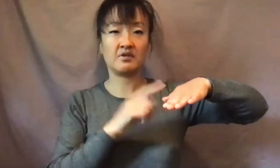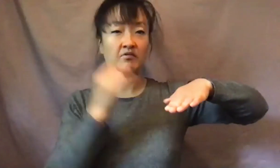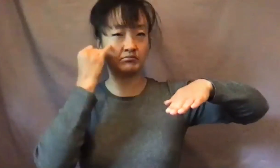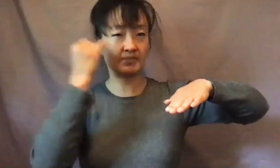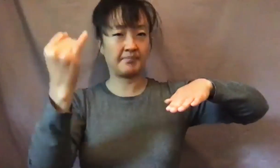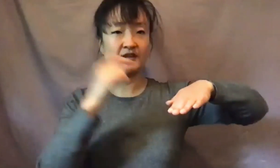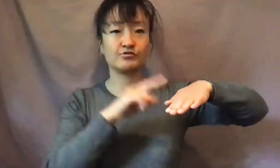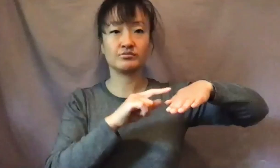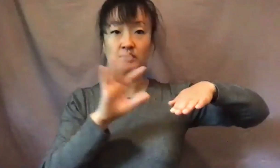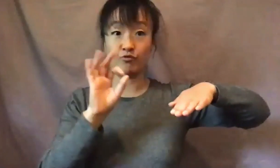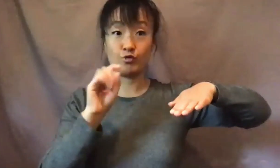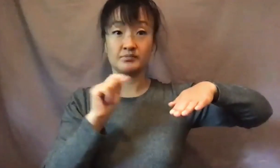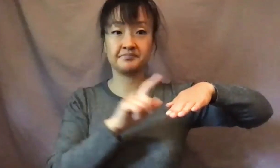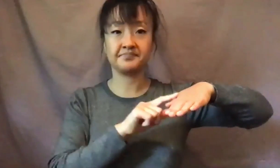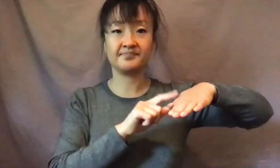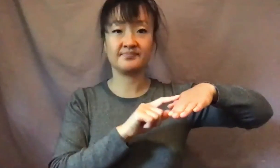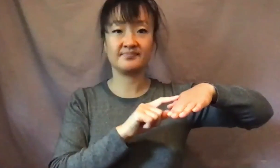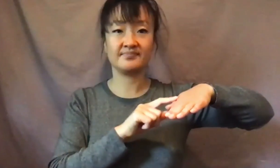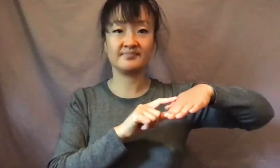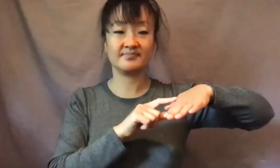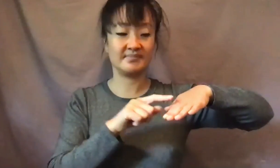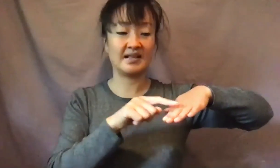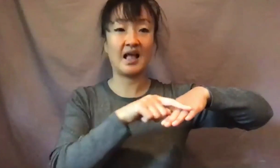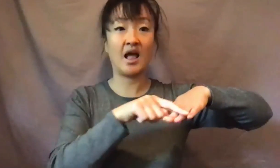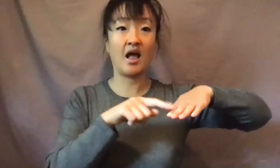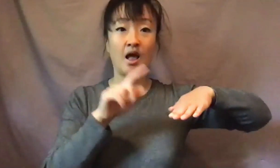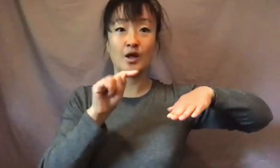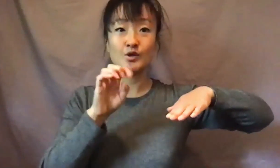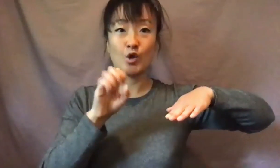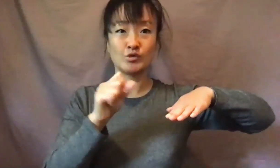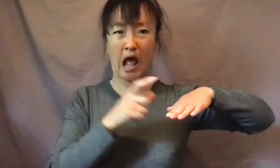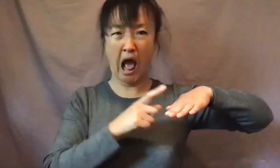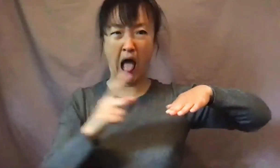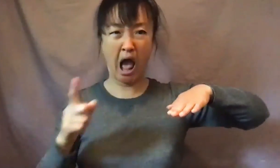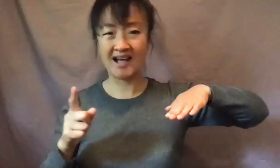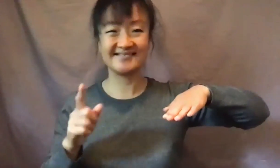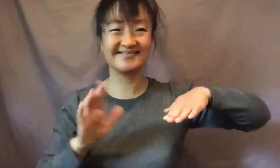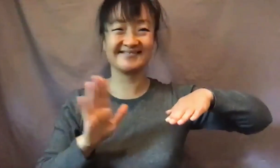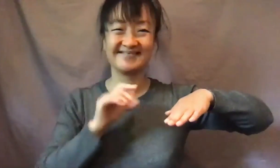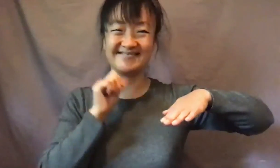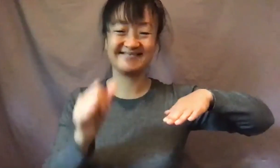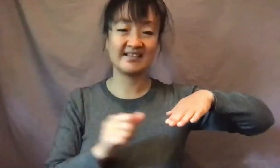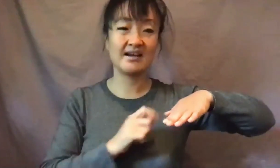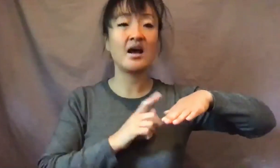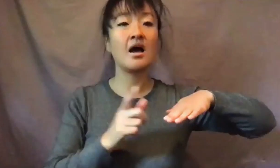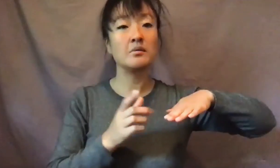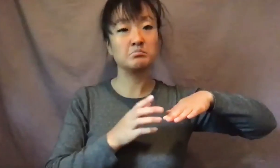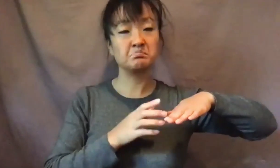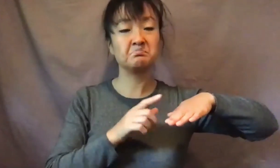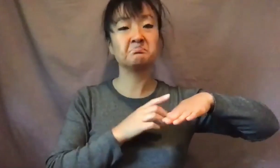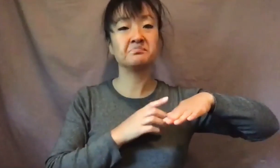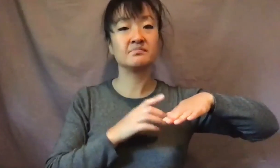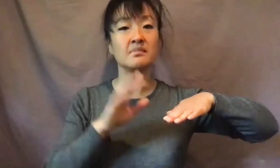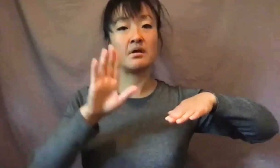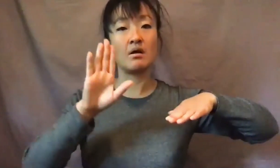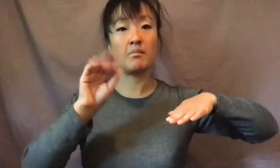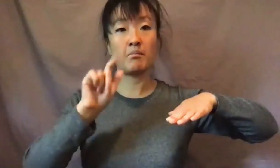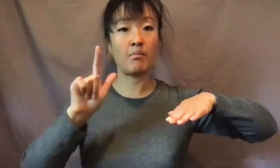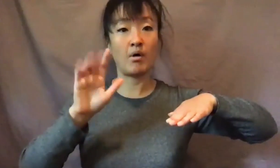right? My toes are not that long, but you know, the ball of your foot, that's sort of where this padding